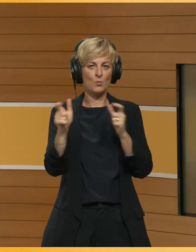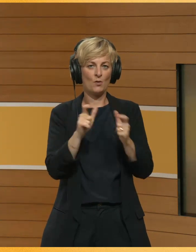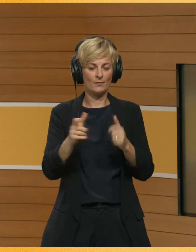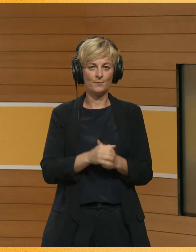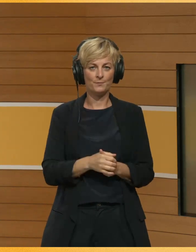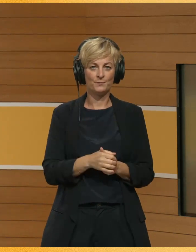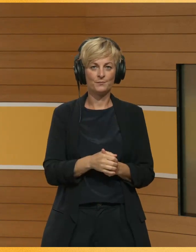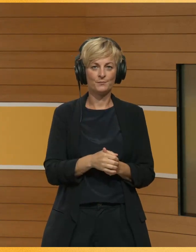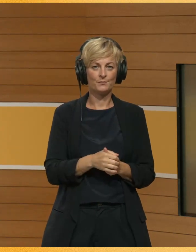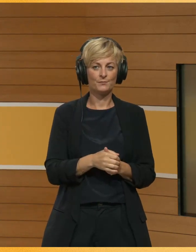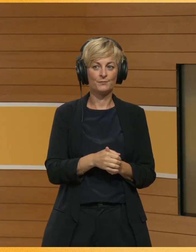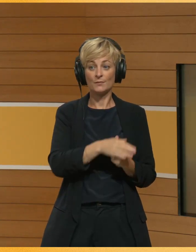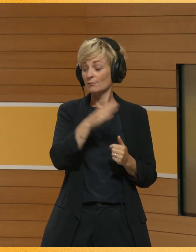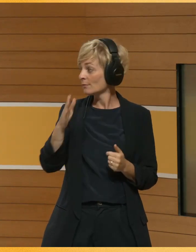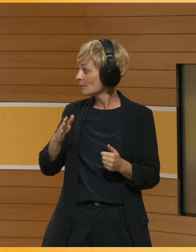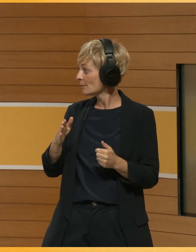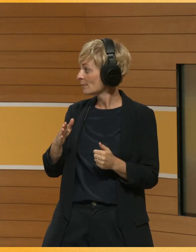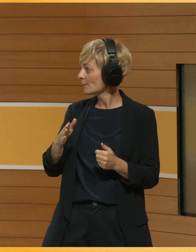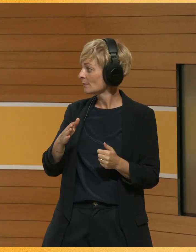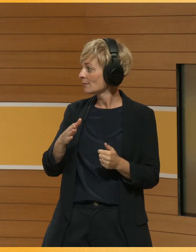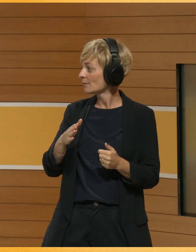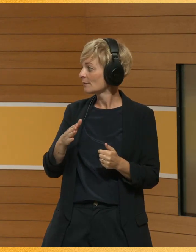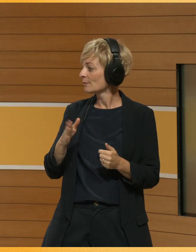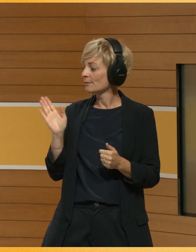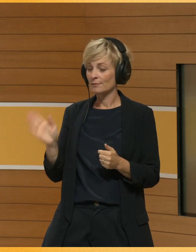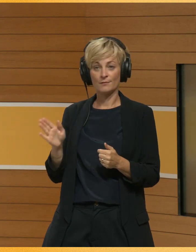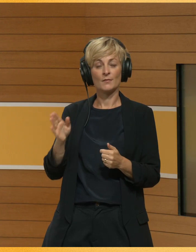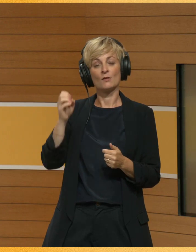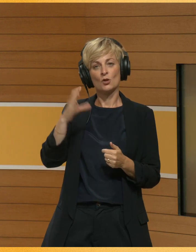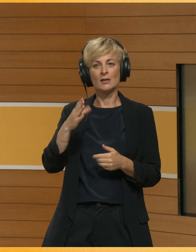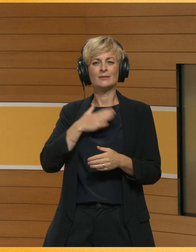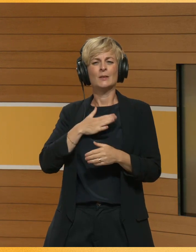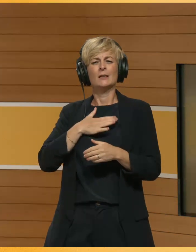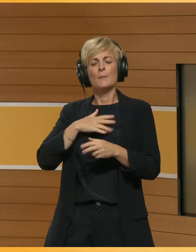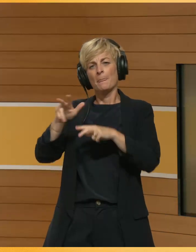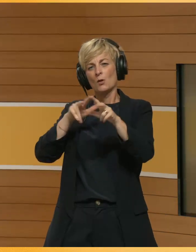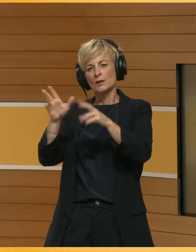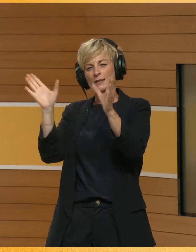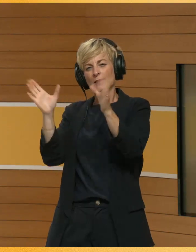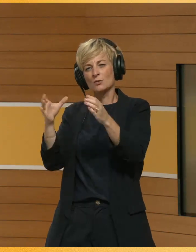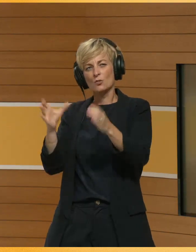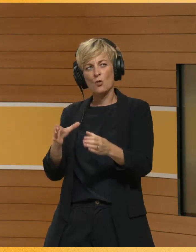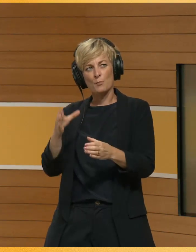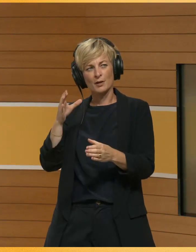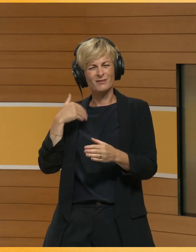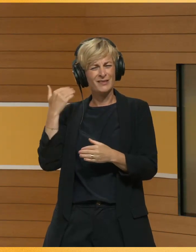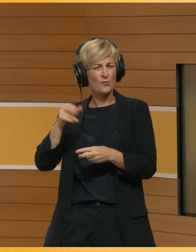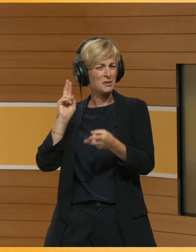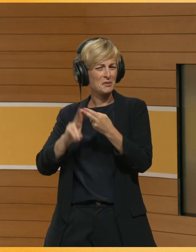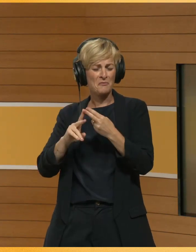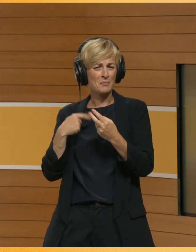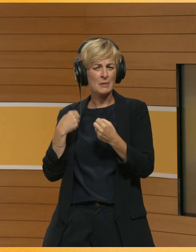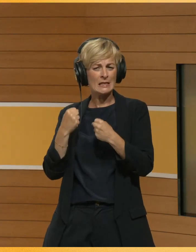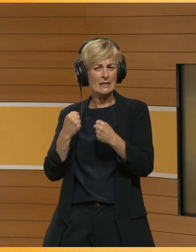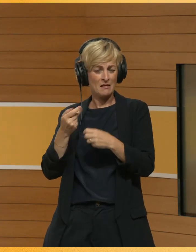groups, I think it's all, I didn't know it really sure. I think it's all in 14 days with the Ohio, the James